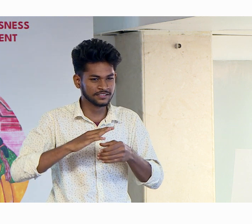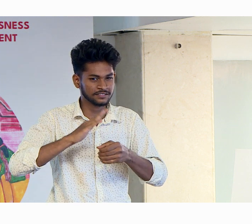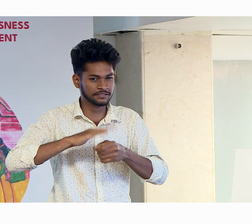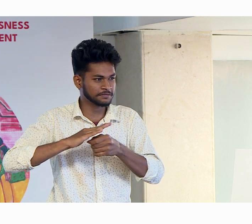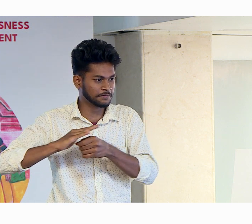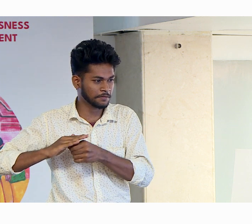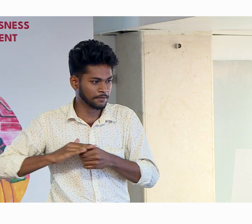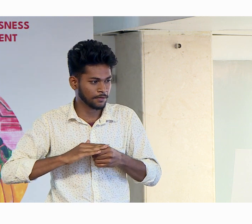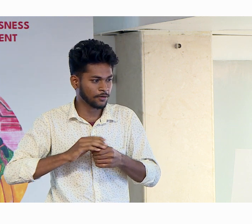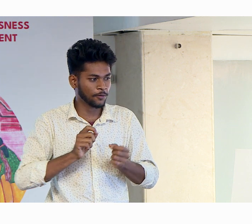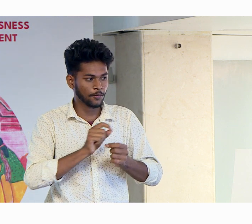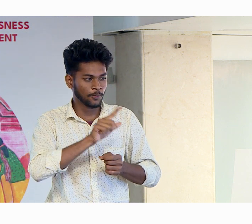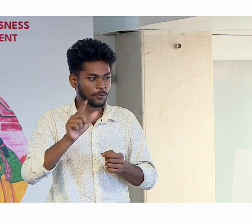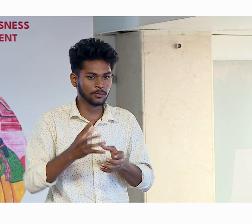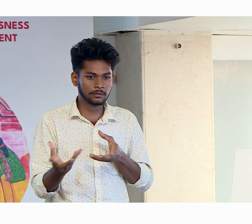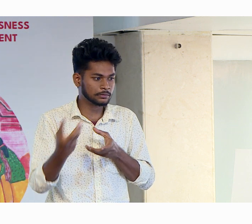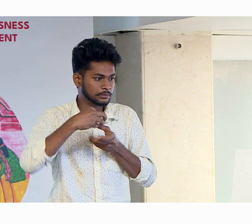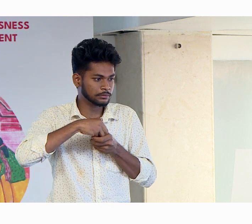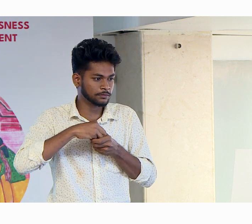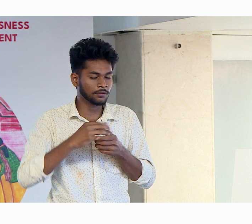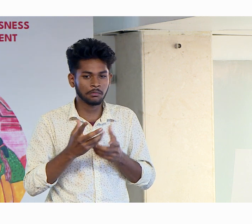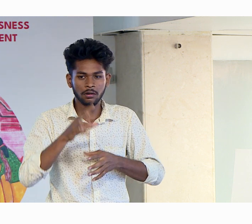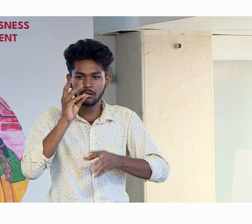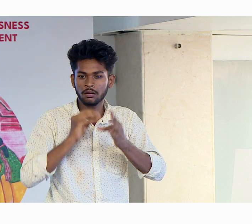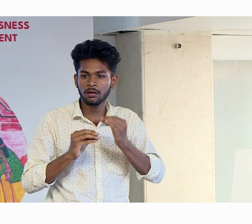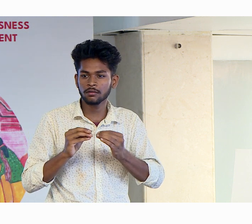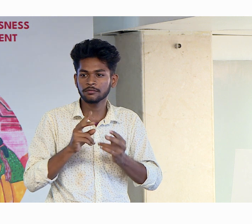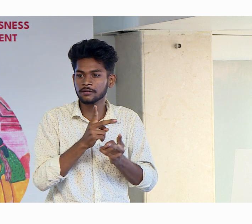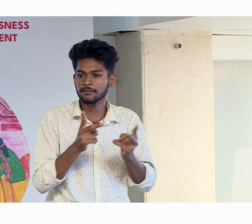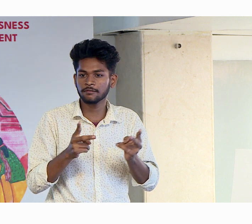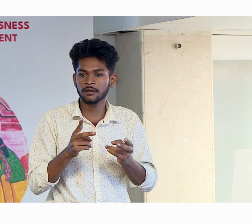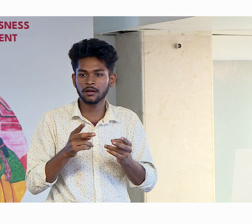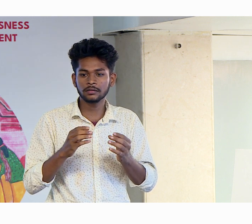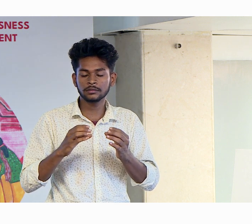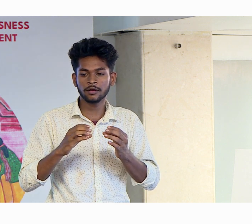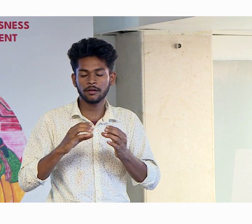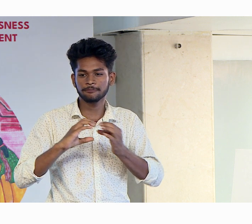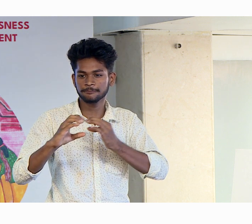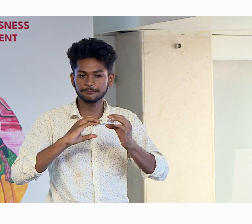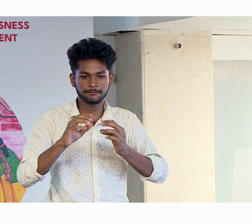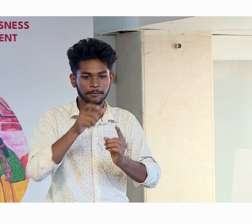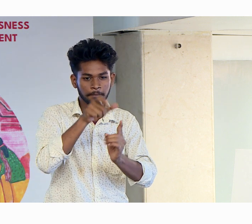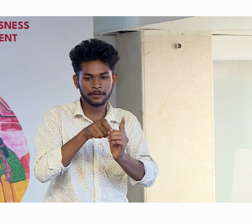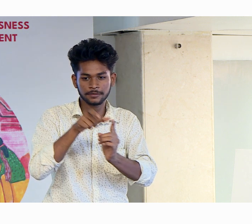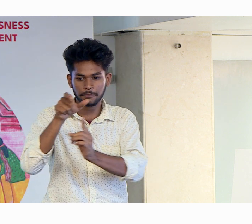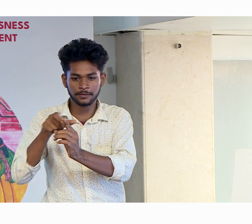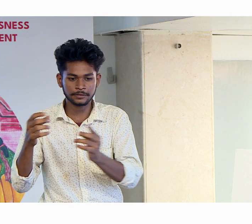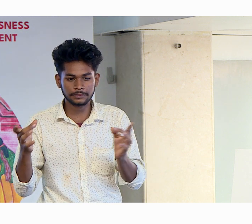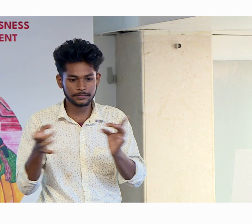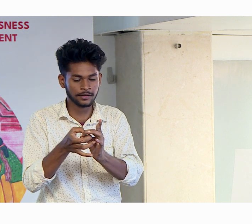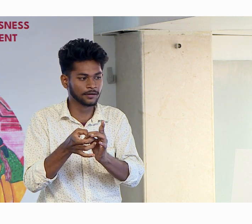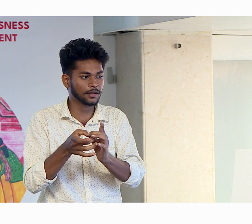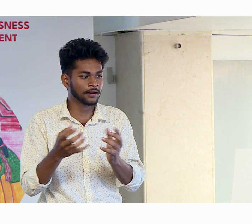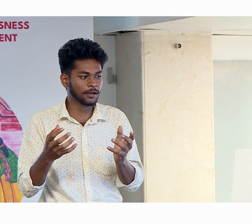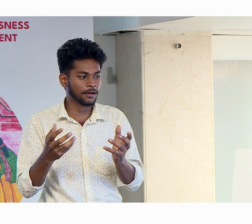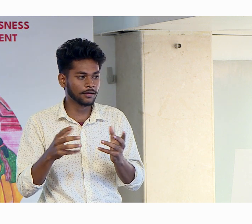on this research or knowledge exchange, are involved and learn from each other. One of the critical things I think